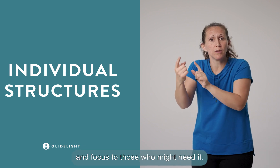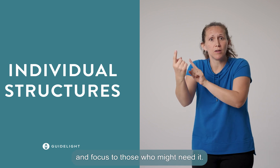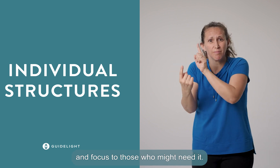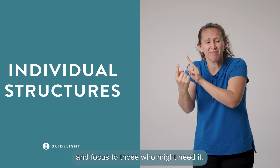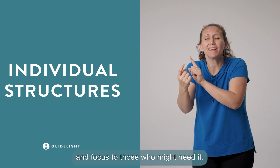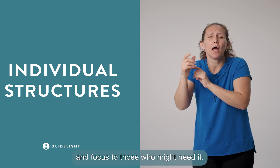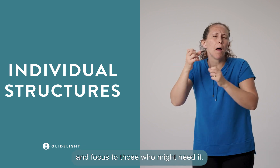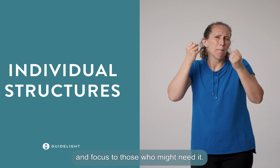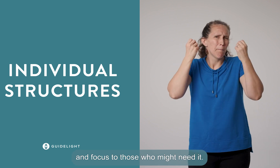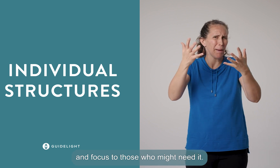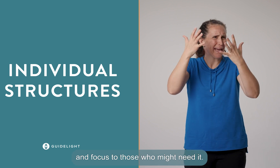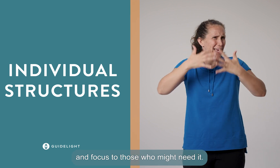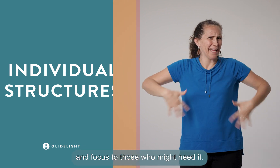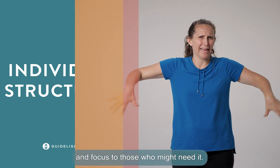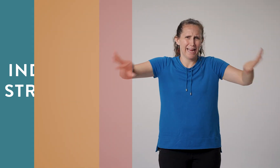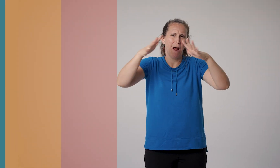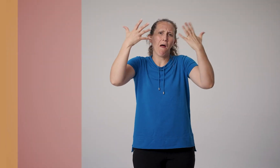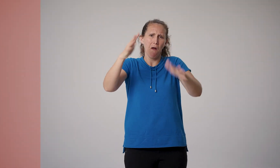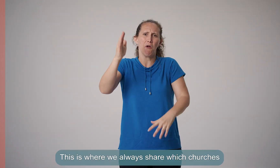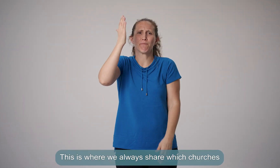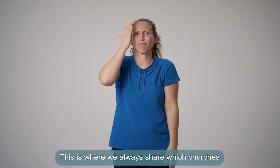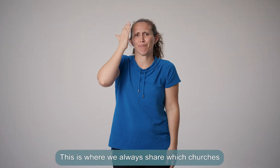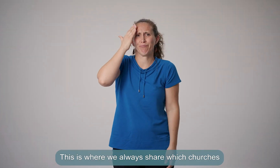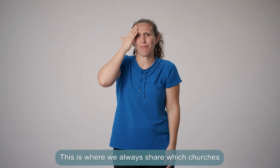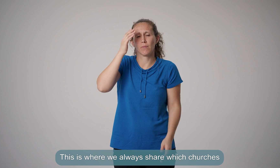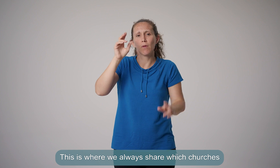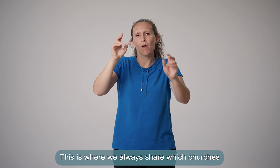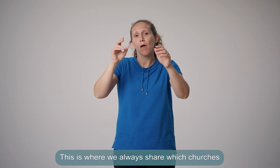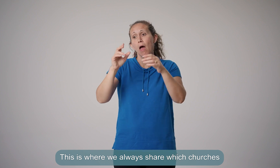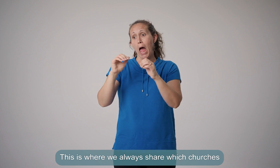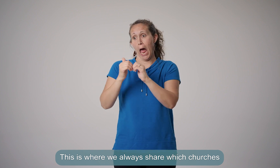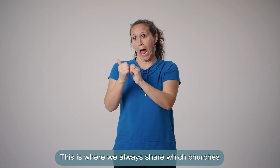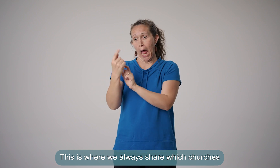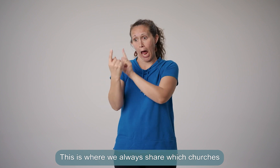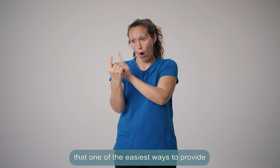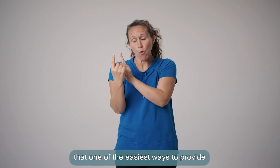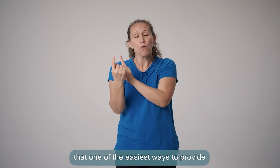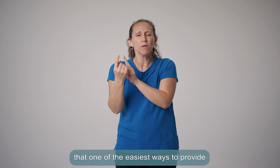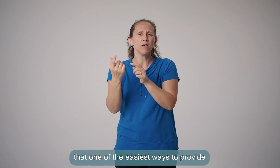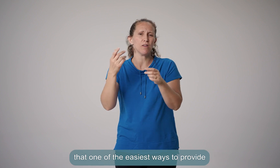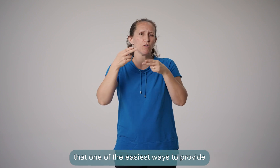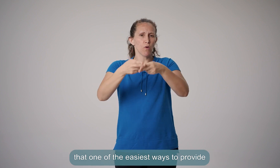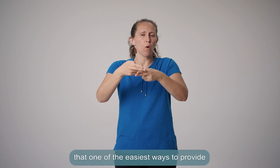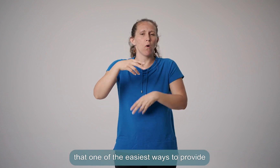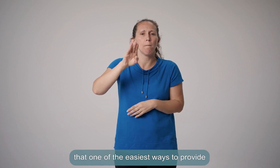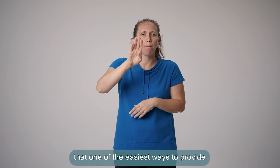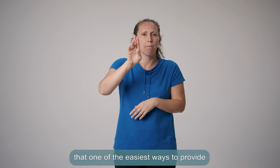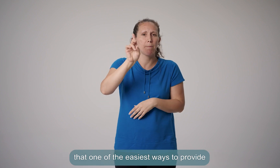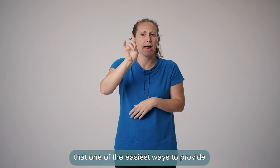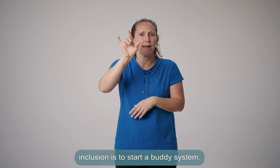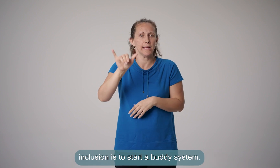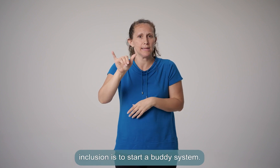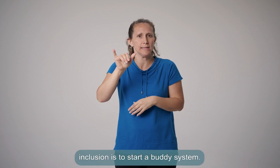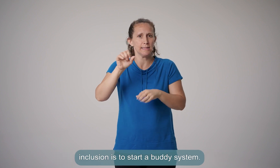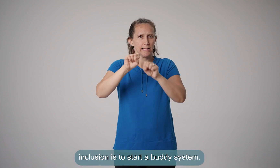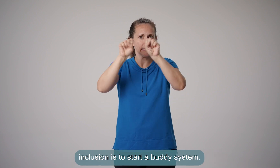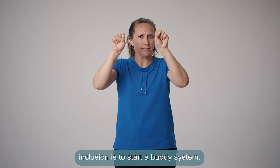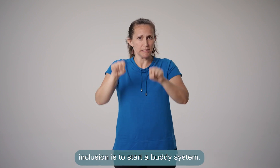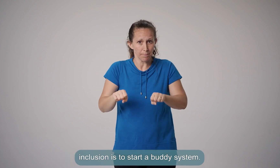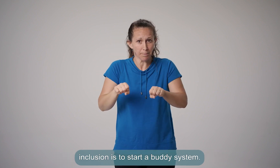who might need it. This is where we always share with churches that one of the easiest ways to provide inclusion is to start